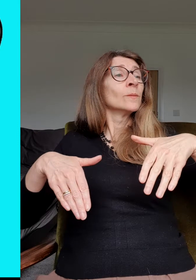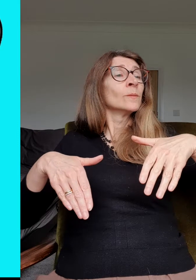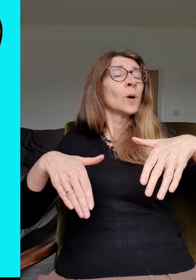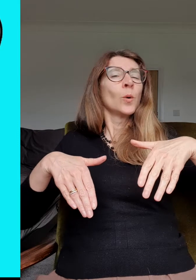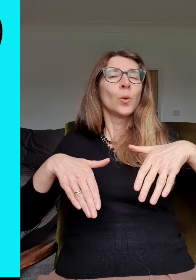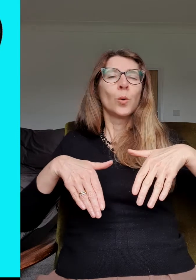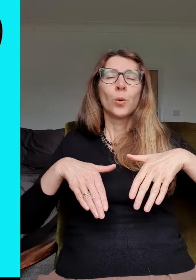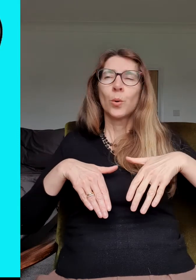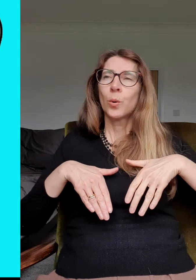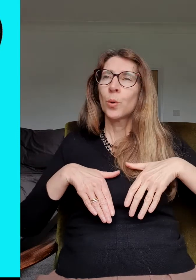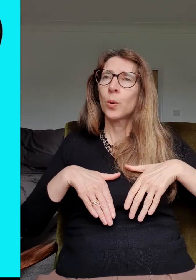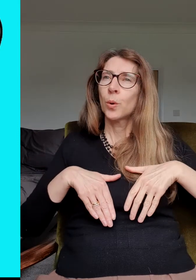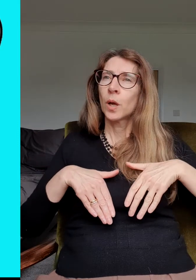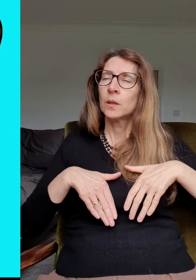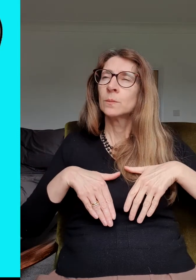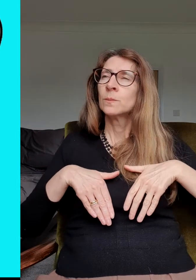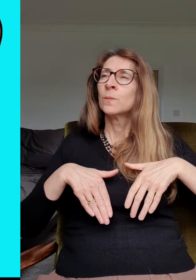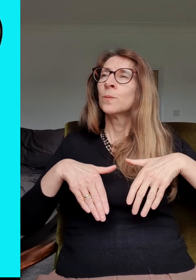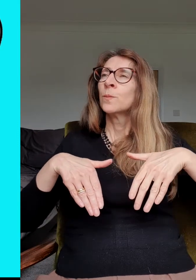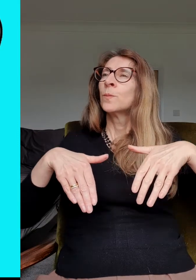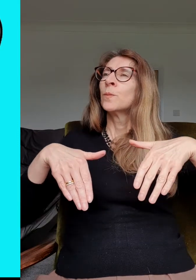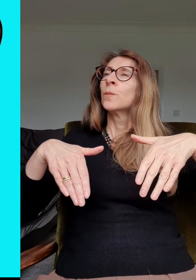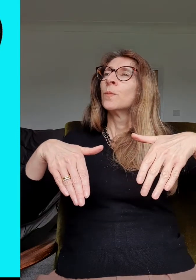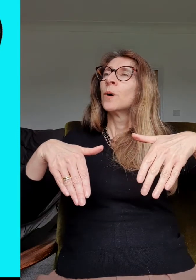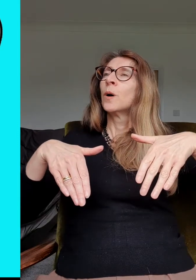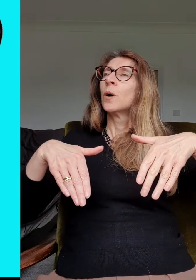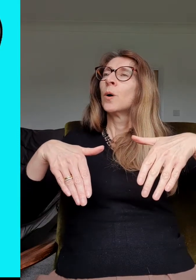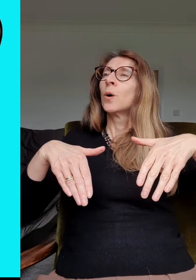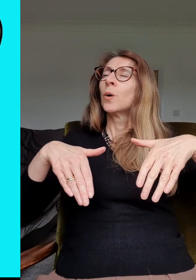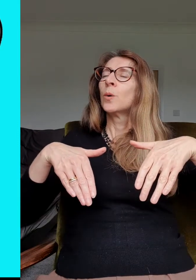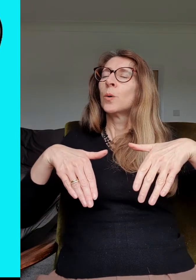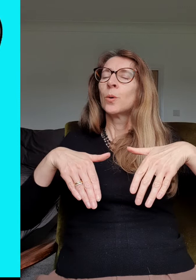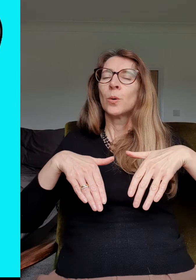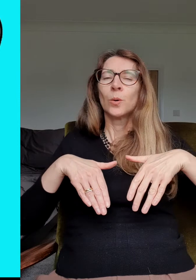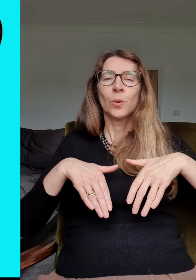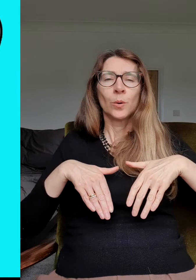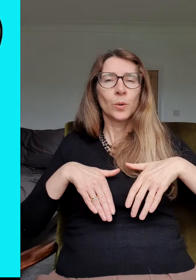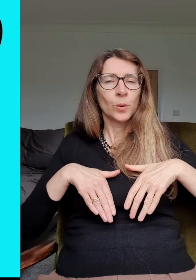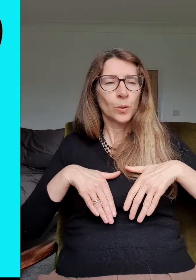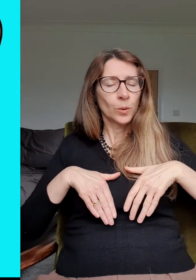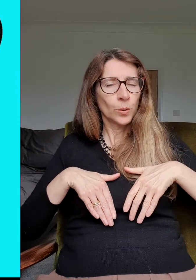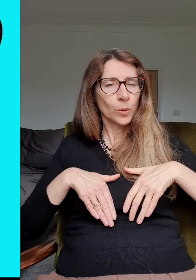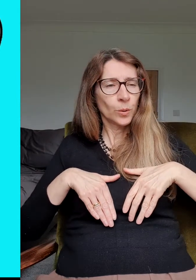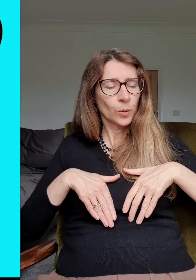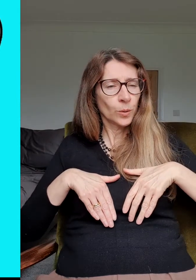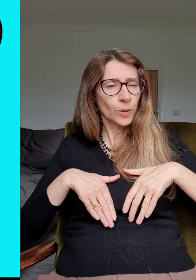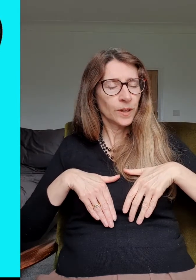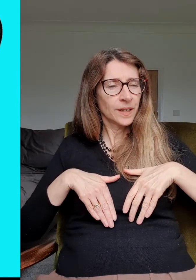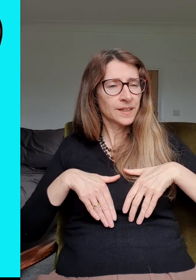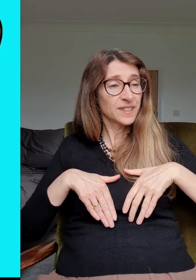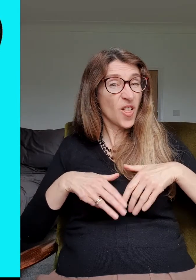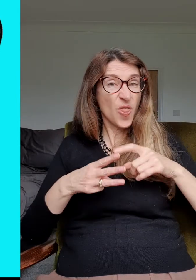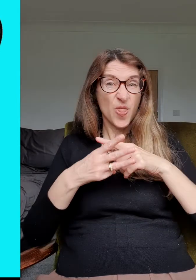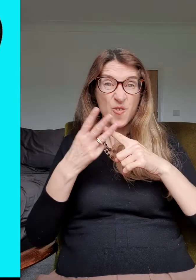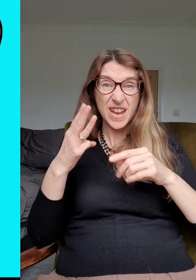4. 1, 2, 3, 4. Then they